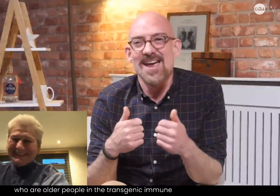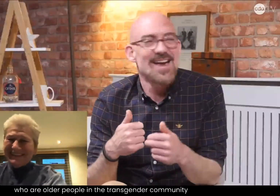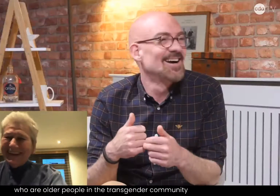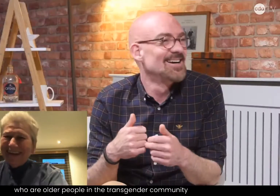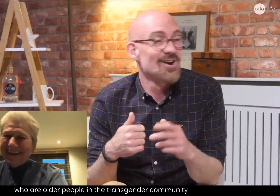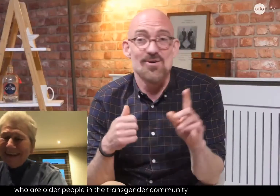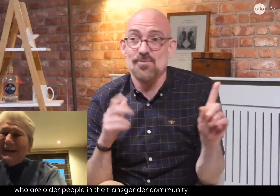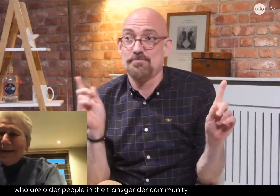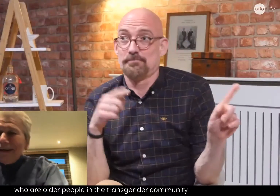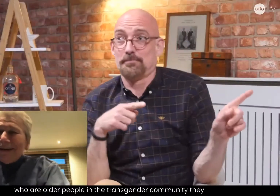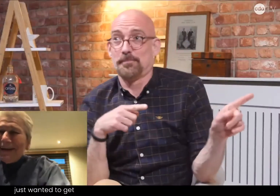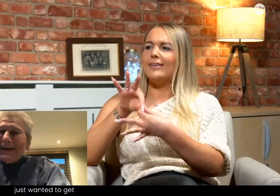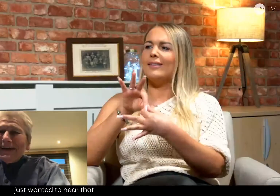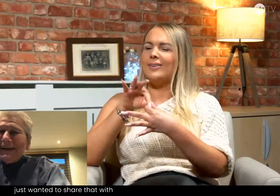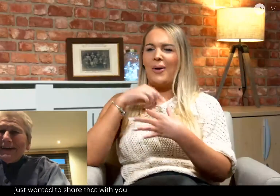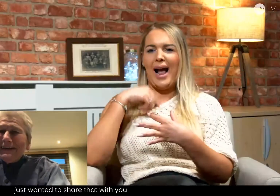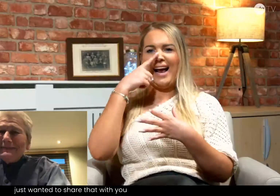you. Oh, that's so lovely.